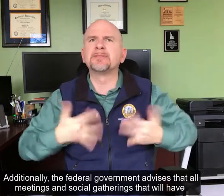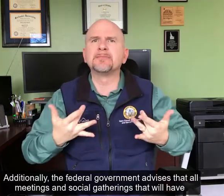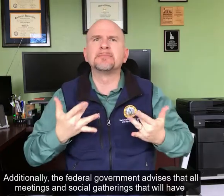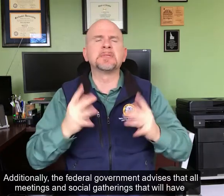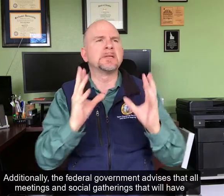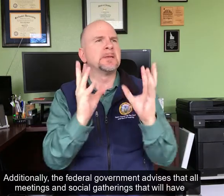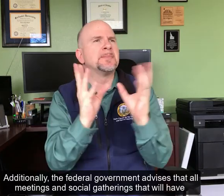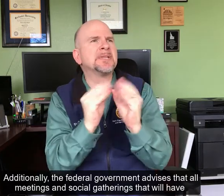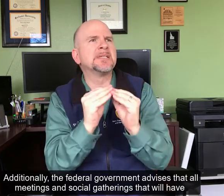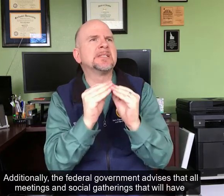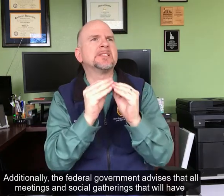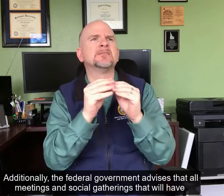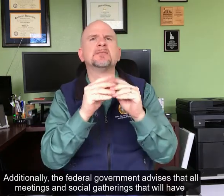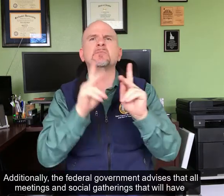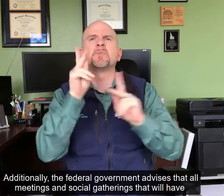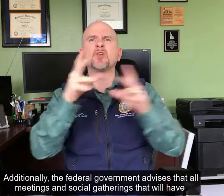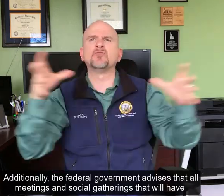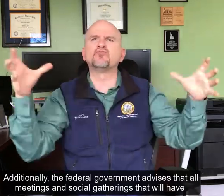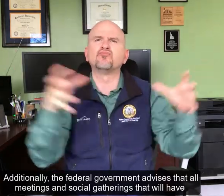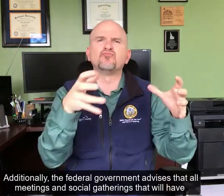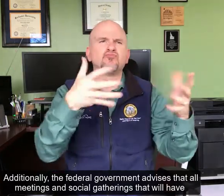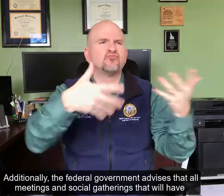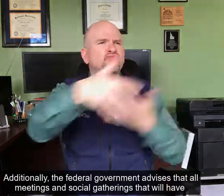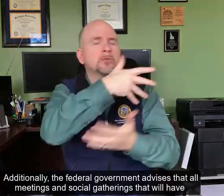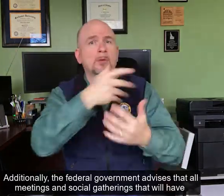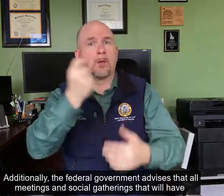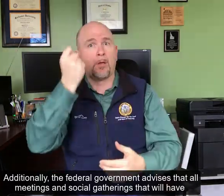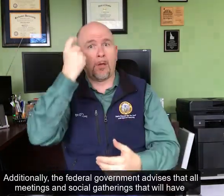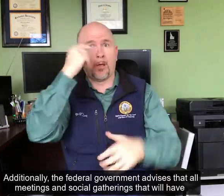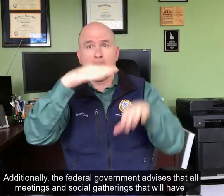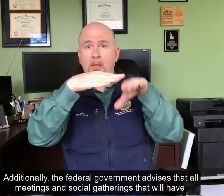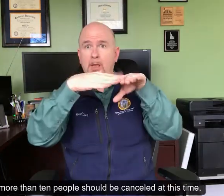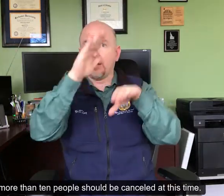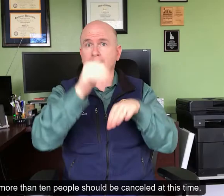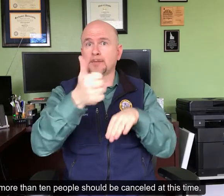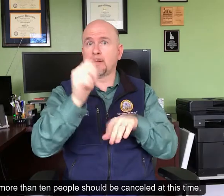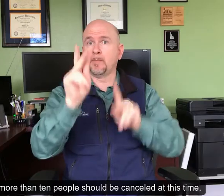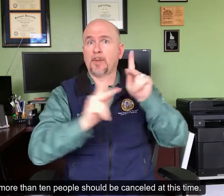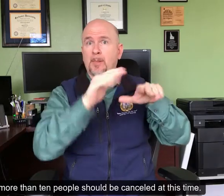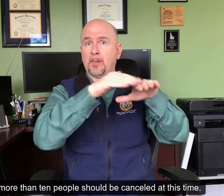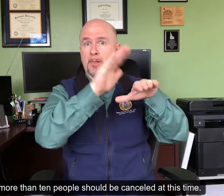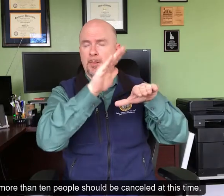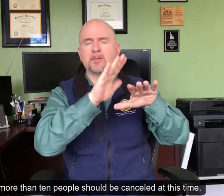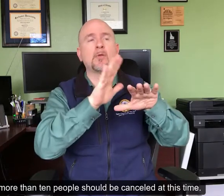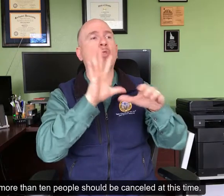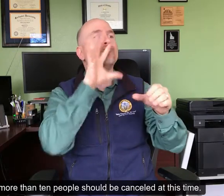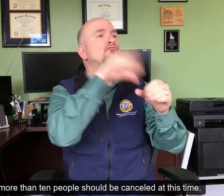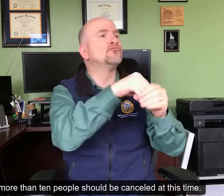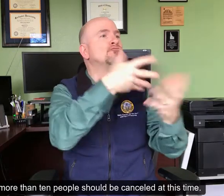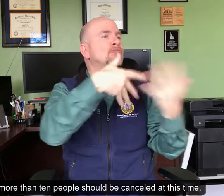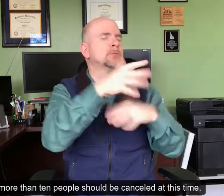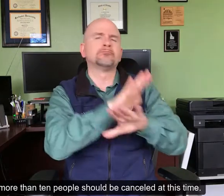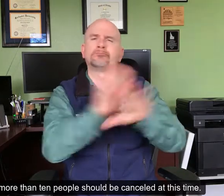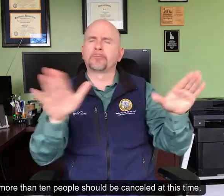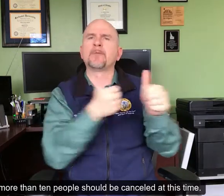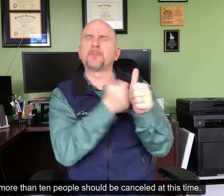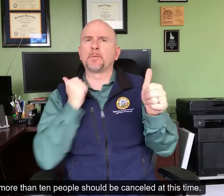advises that all meetings and social gatherings that will have more than 10 people should be canceled at this time.